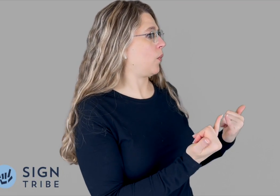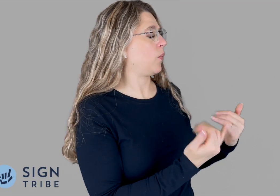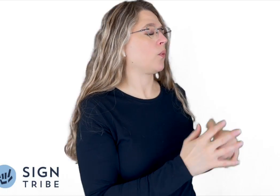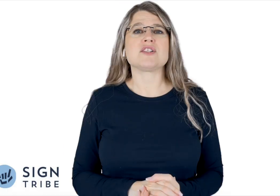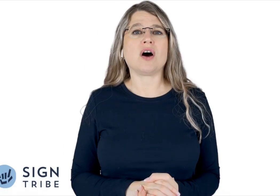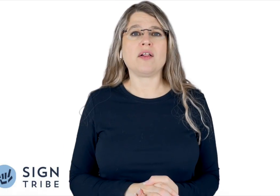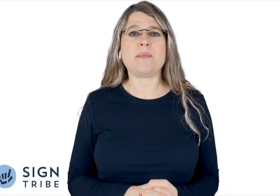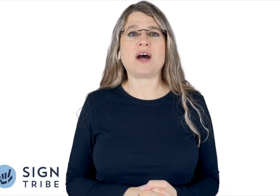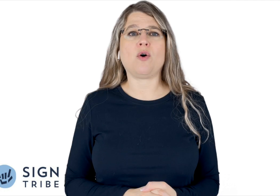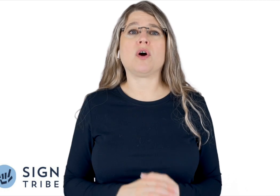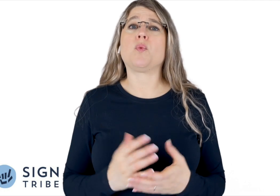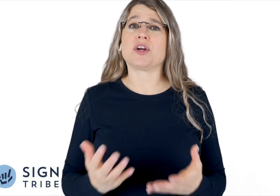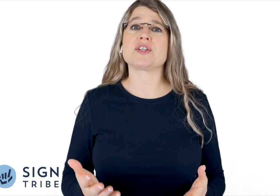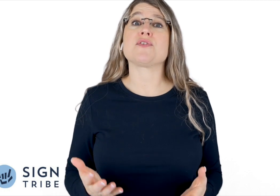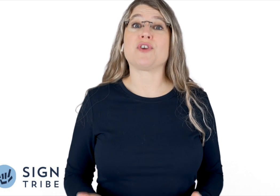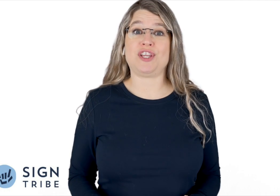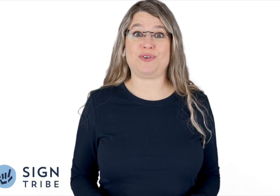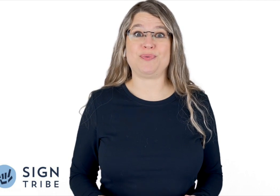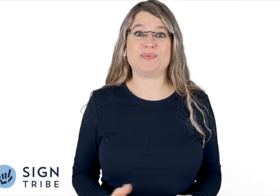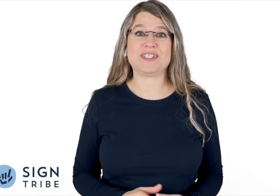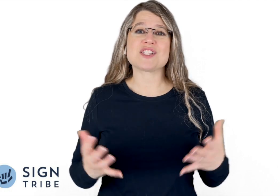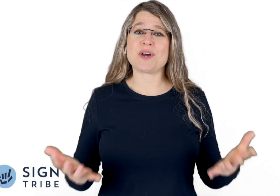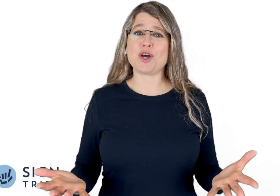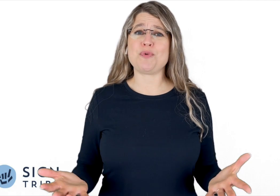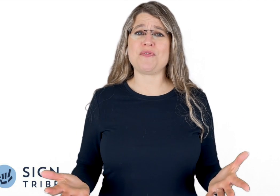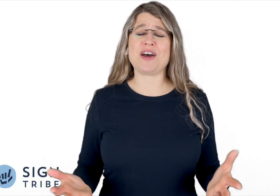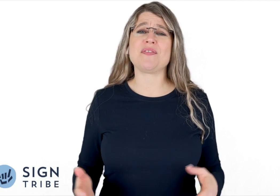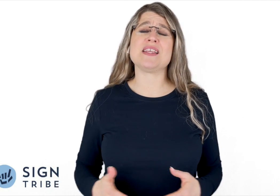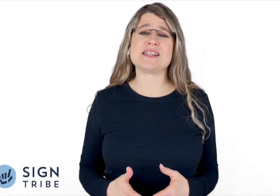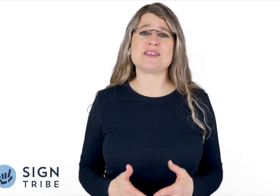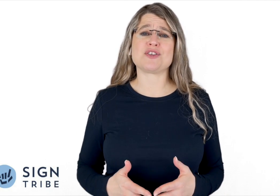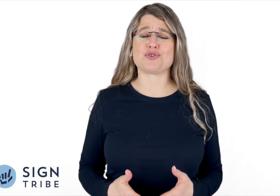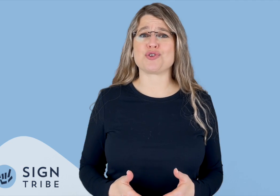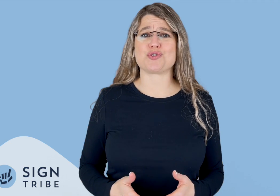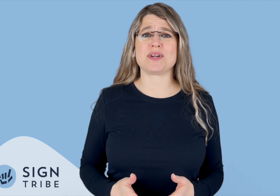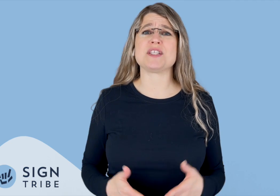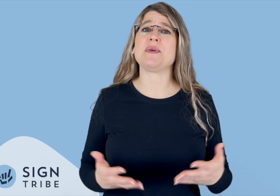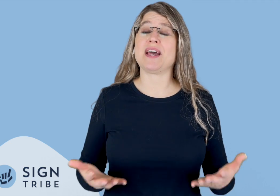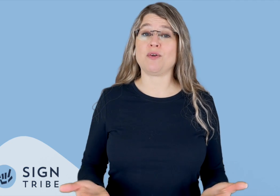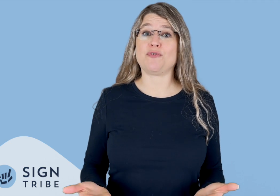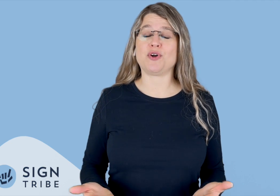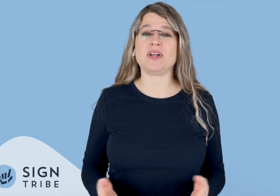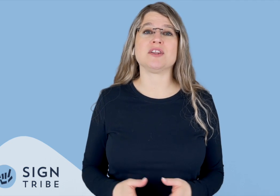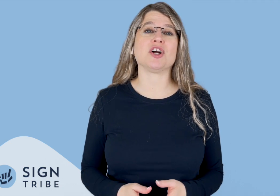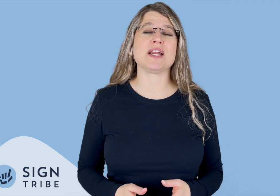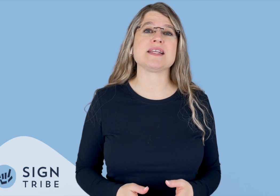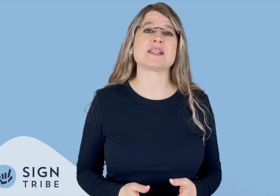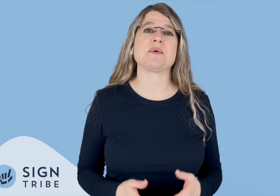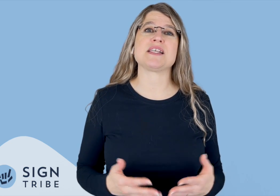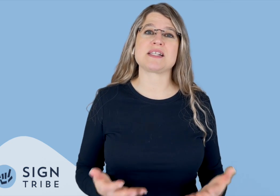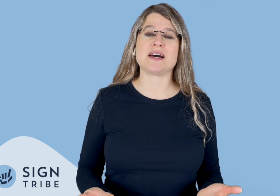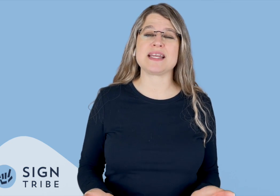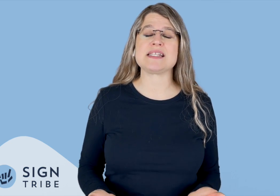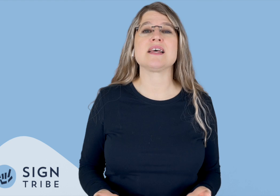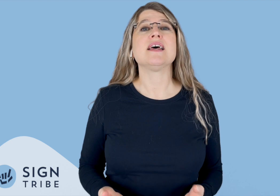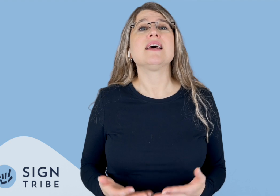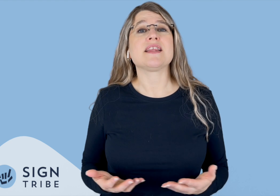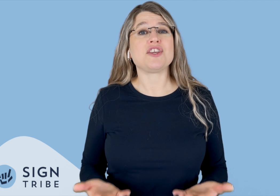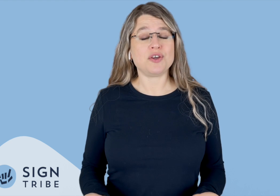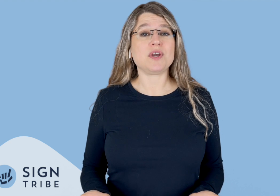It's all about what works for you. So I hope you found this social story to be helpful in learning some of the signs that you can